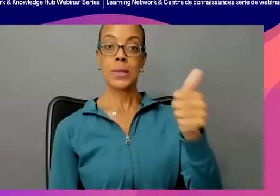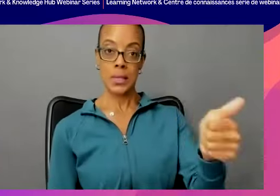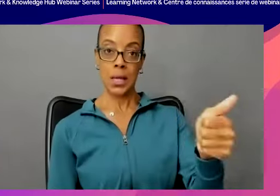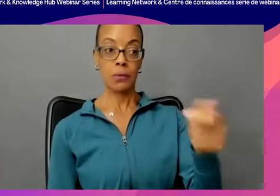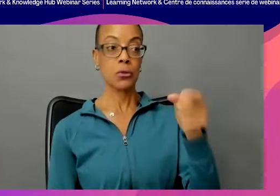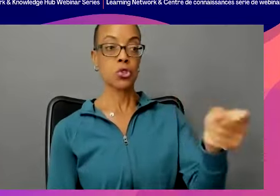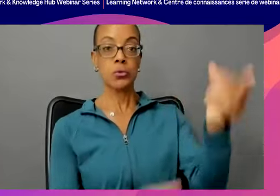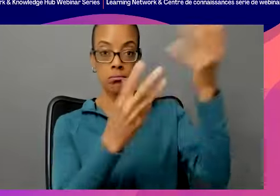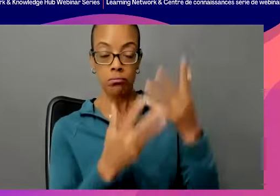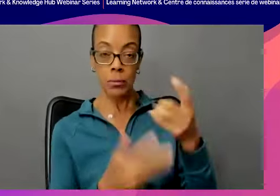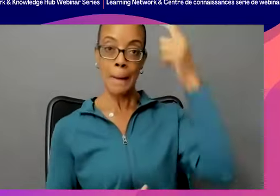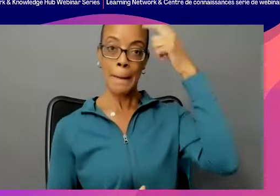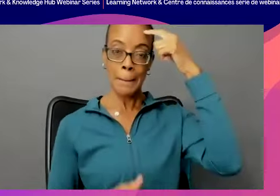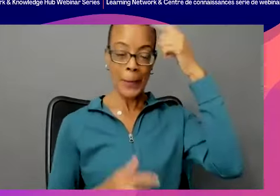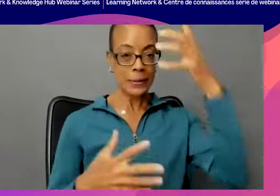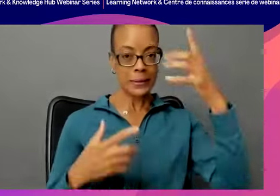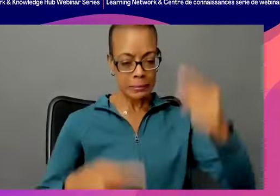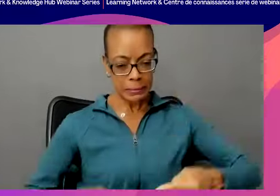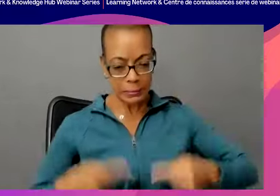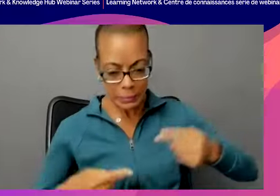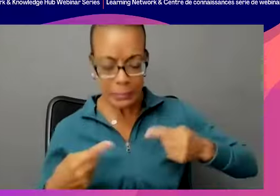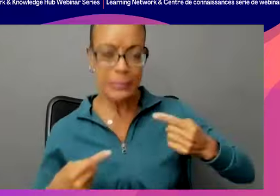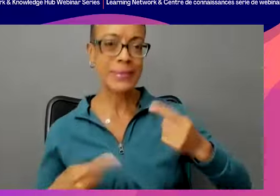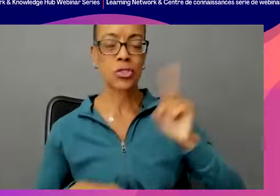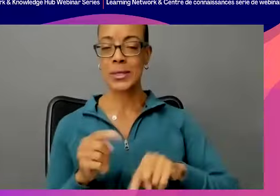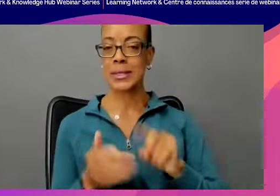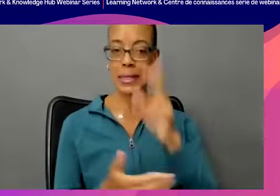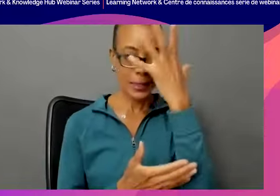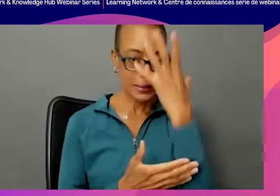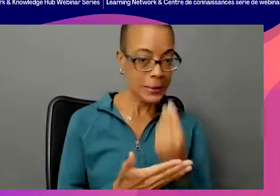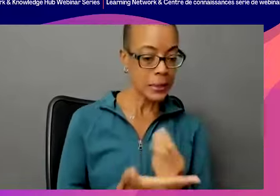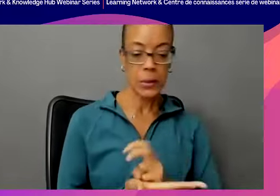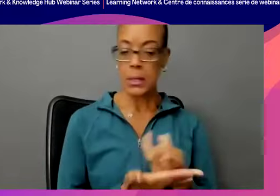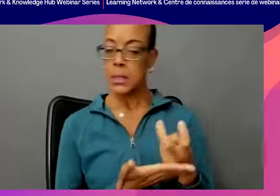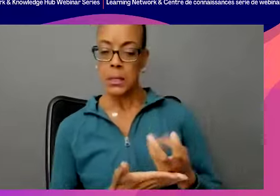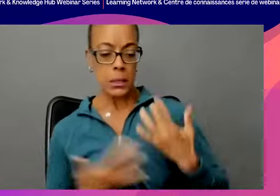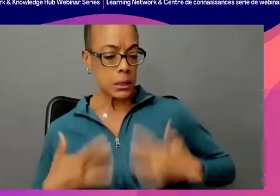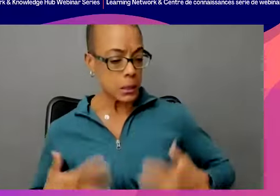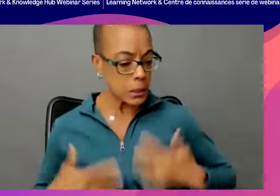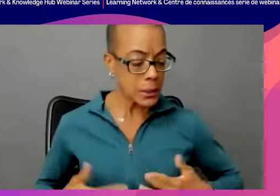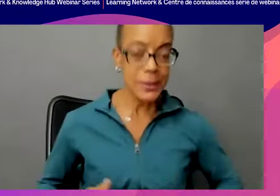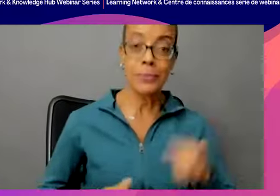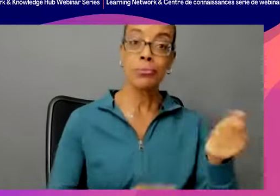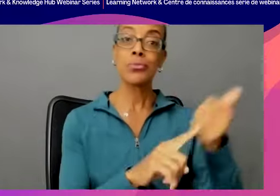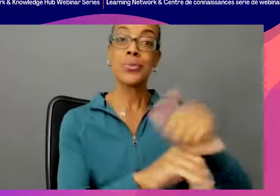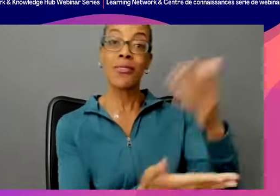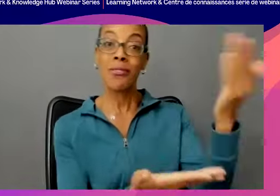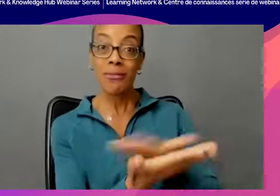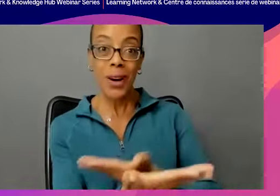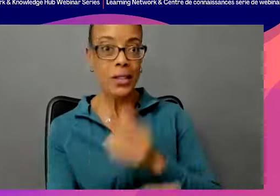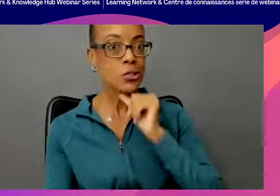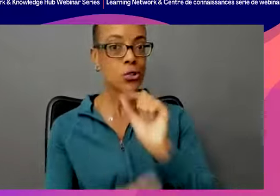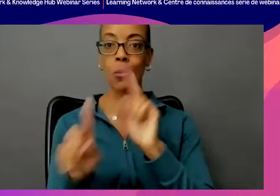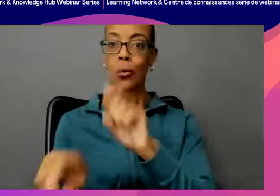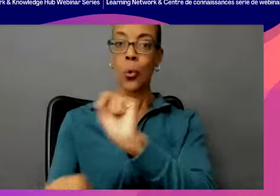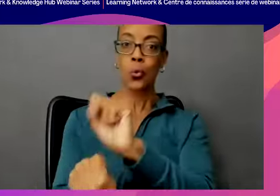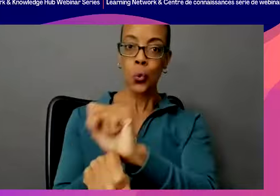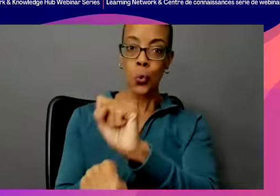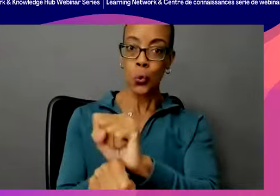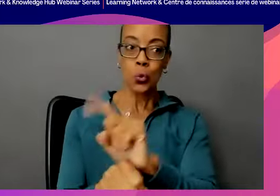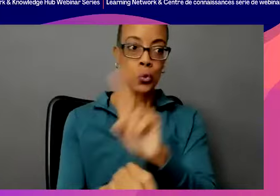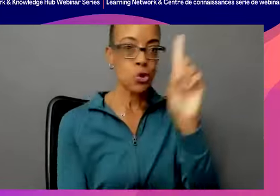telling you about her mental health struggles, saying she can't sleep, she's constantly distraught. She got fired because she stopped showing up to work, and she's no longer